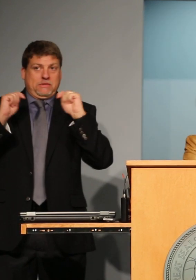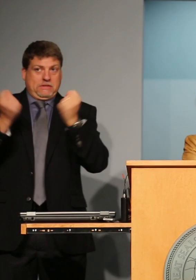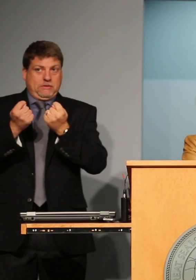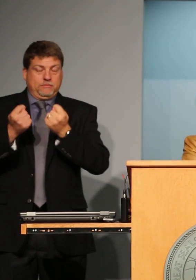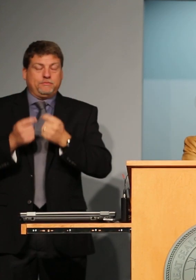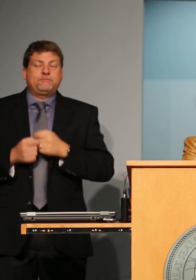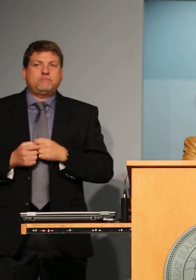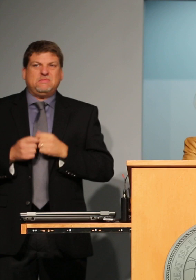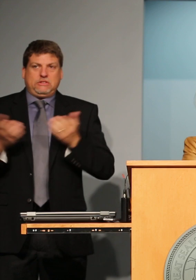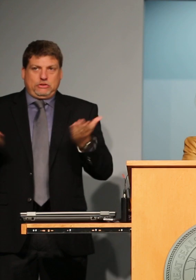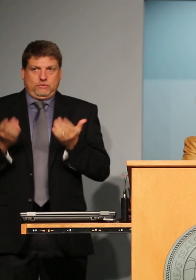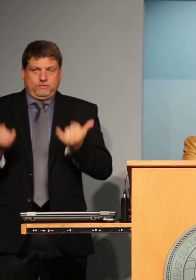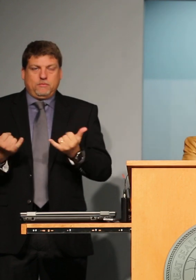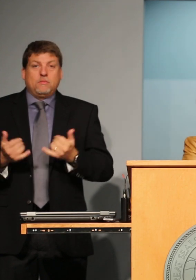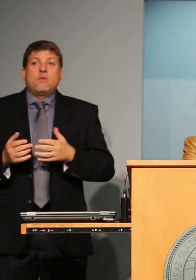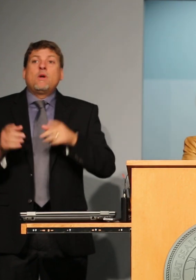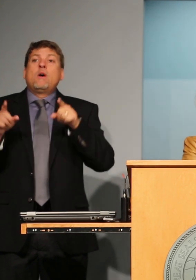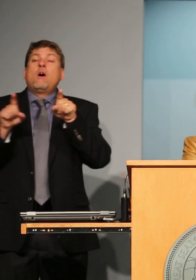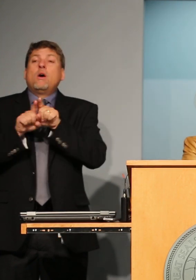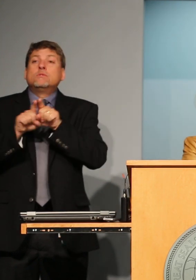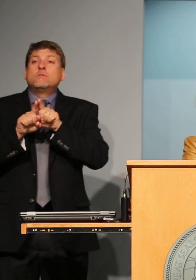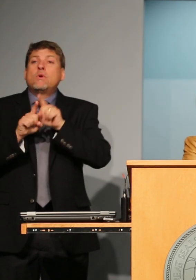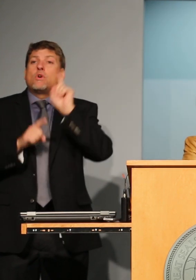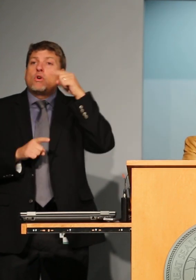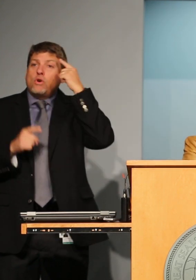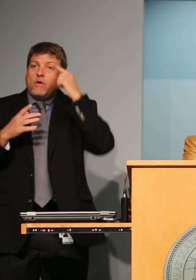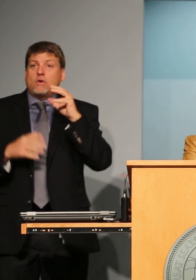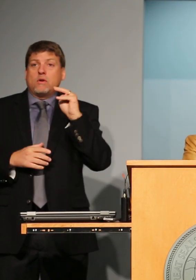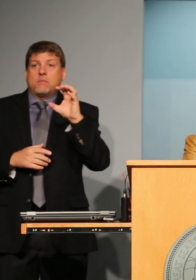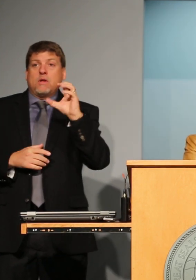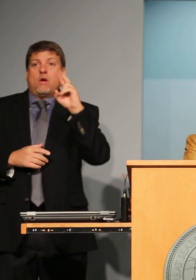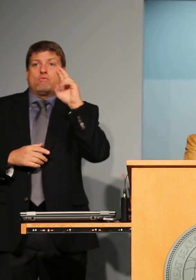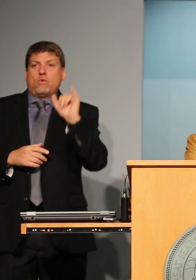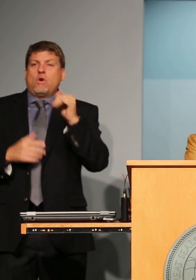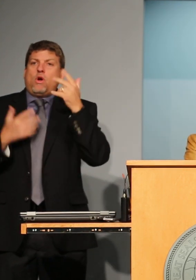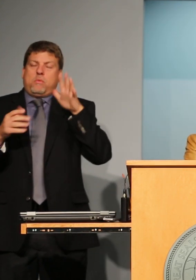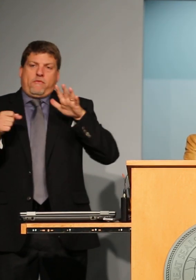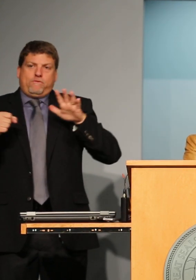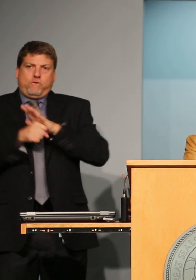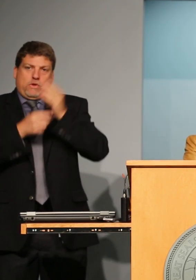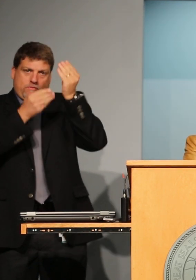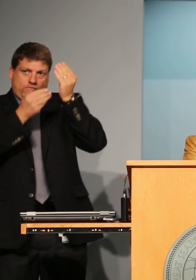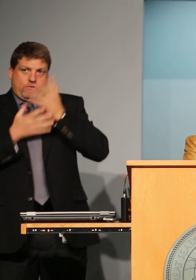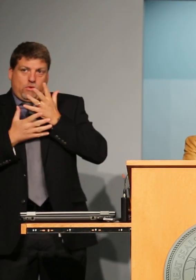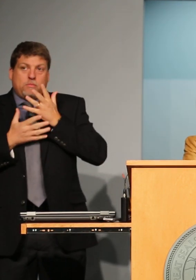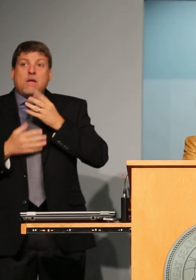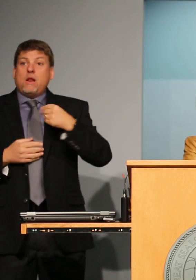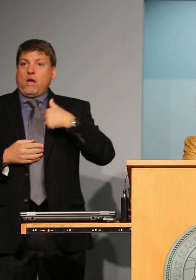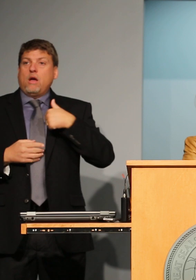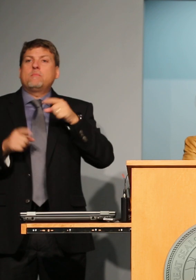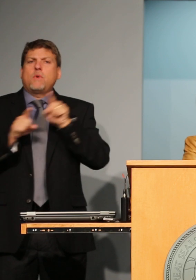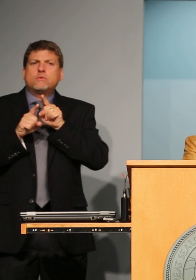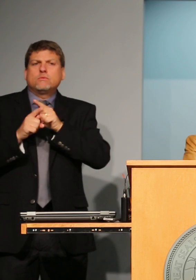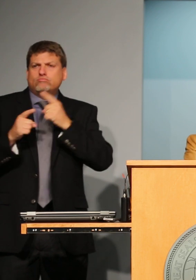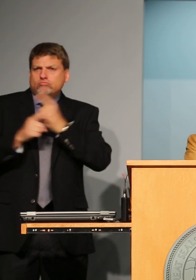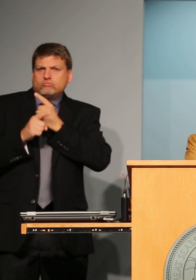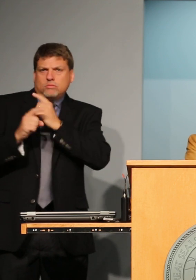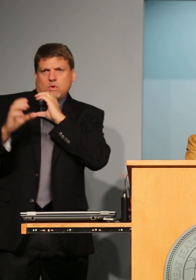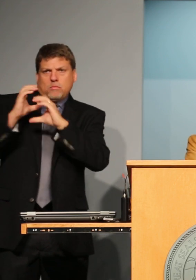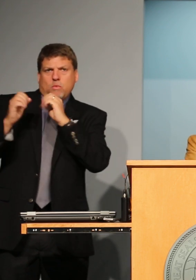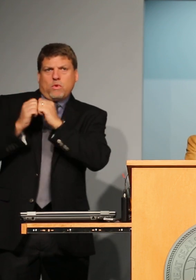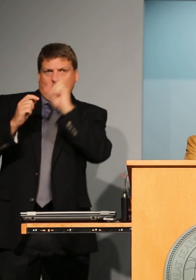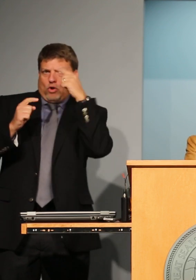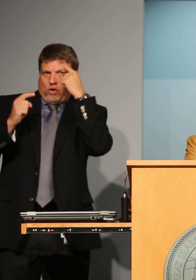Governor McCrory has been fully briefed, and I am in regular communication with